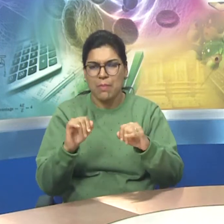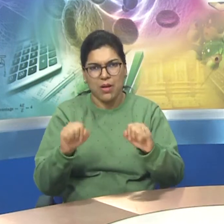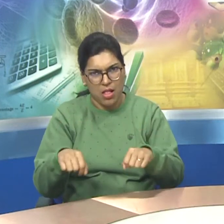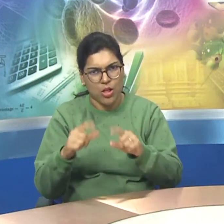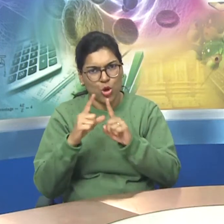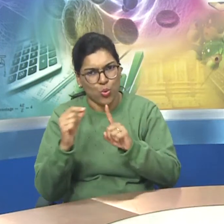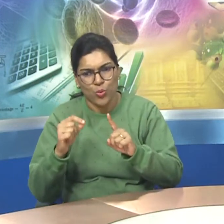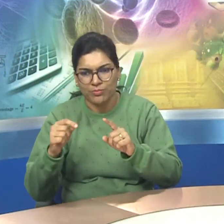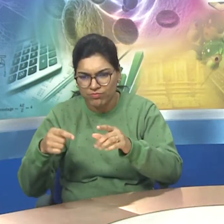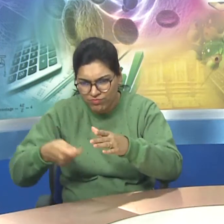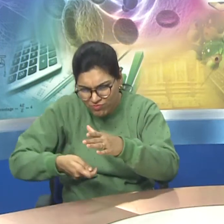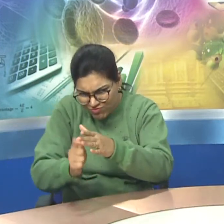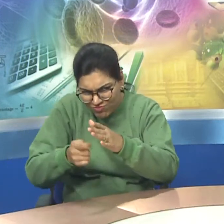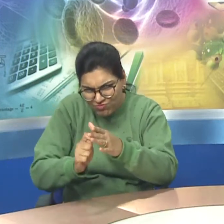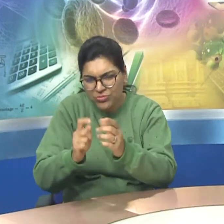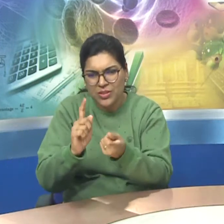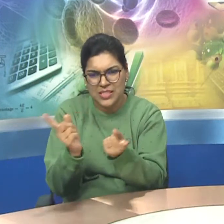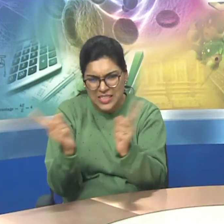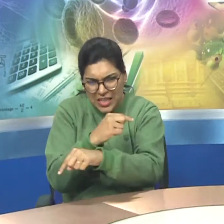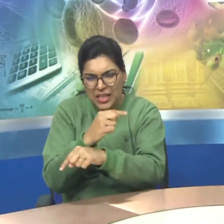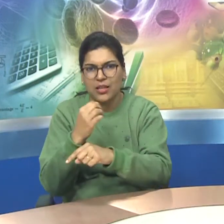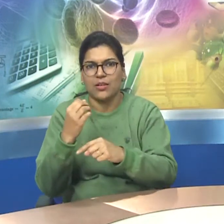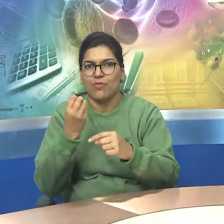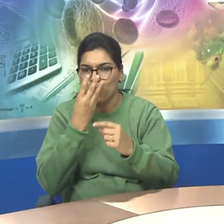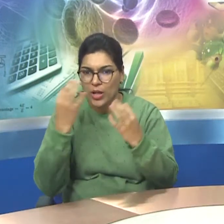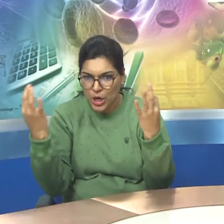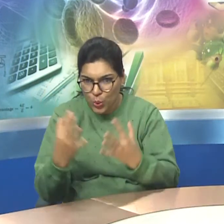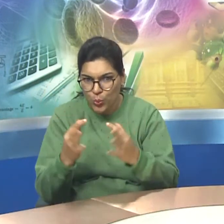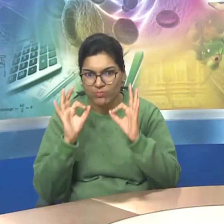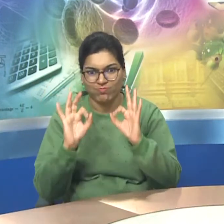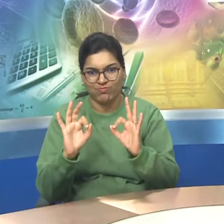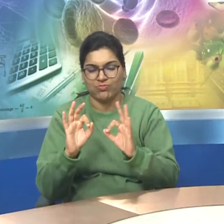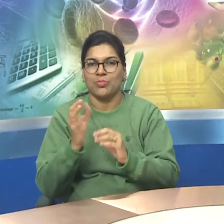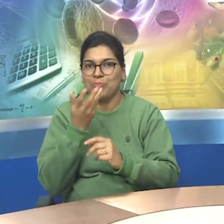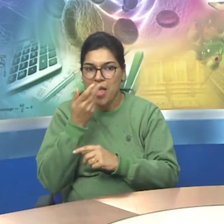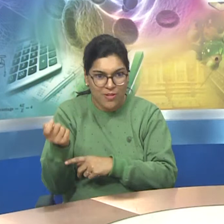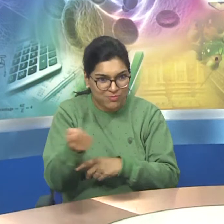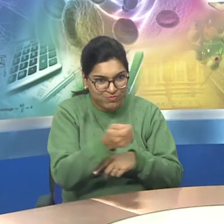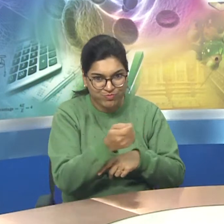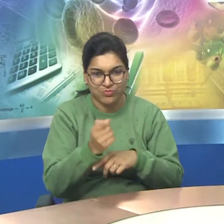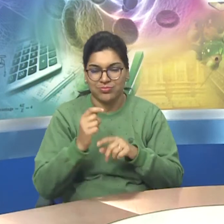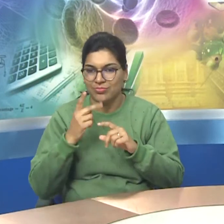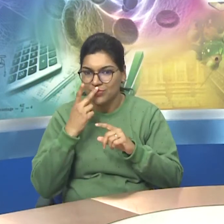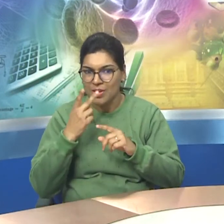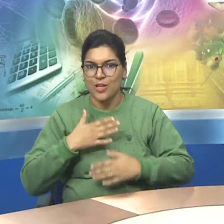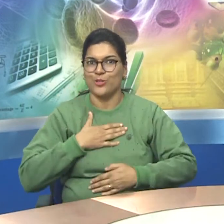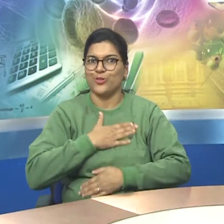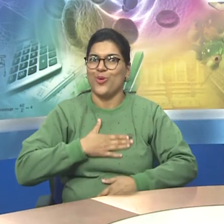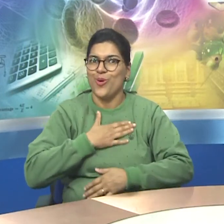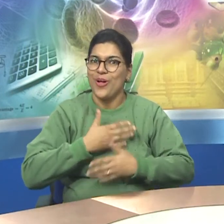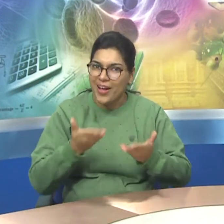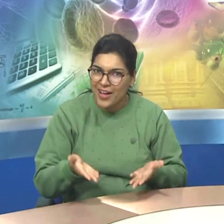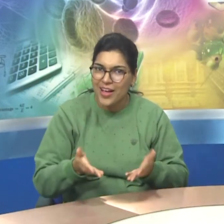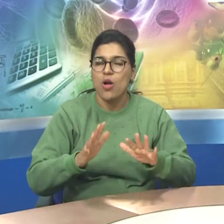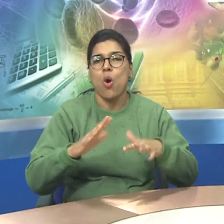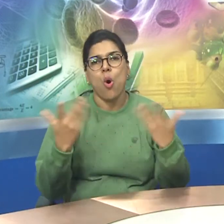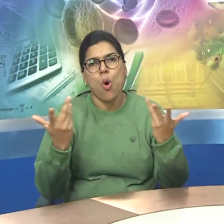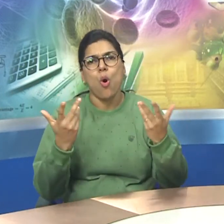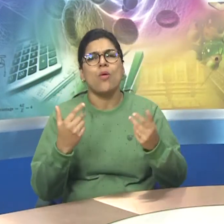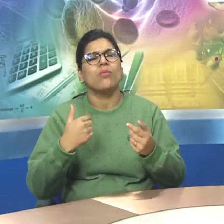make some useful item out of the waste material. Some people like to water the garden, the